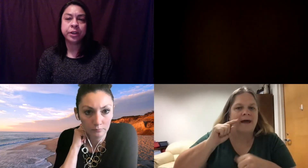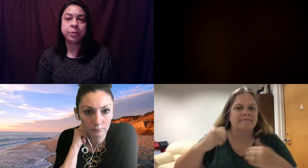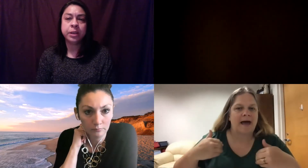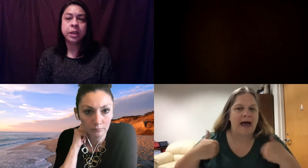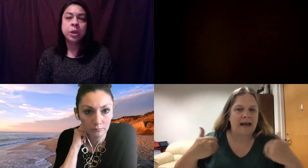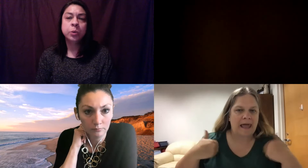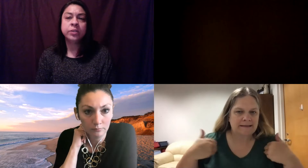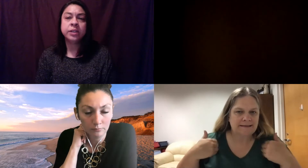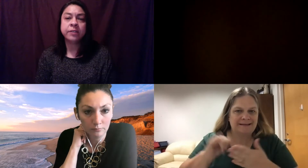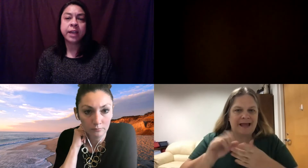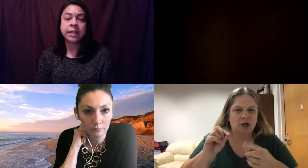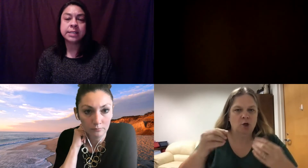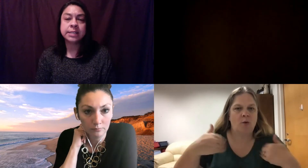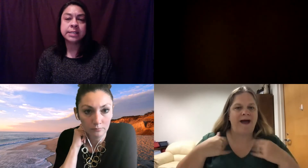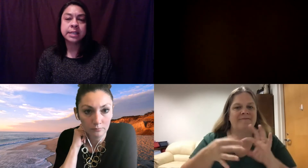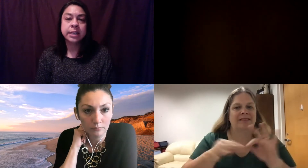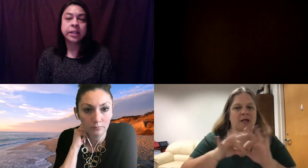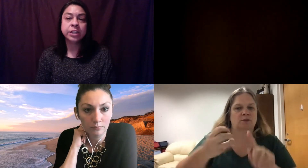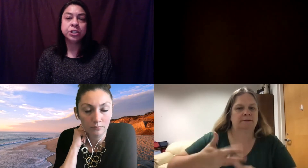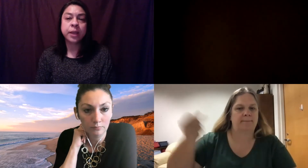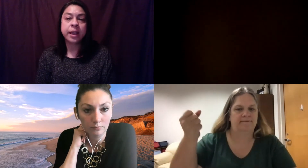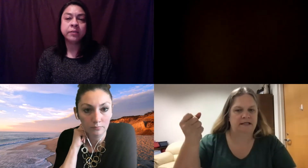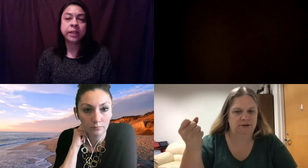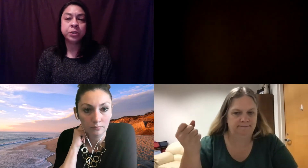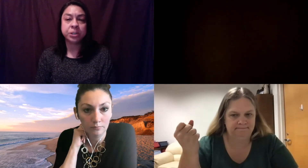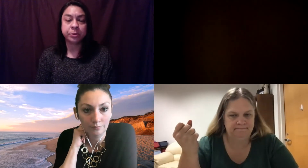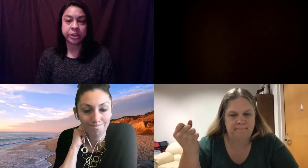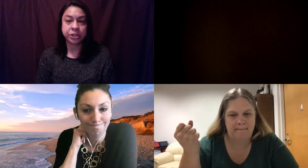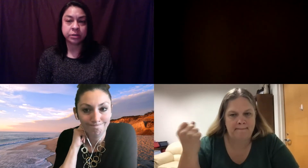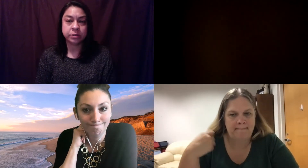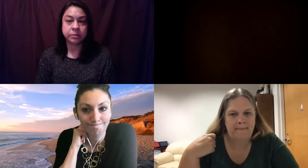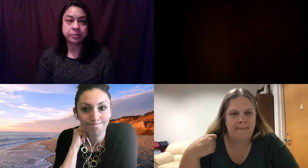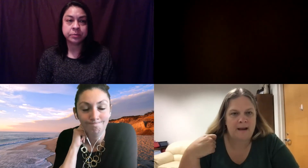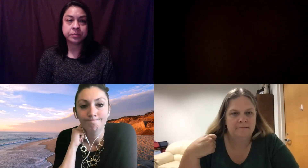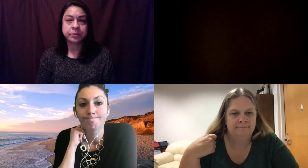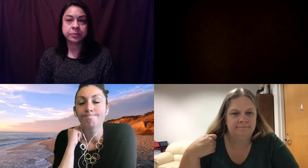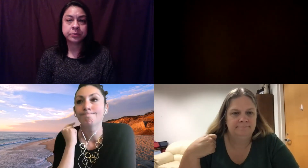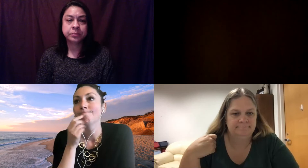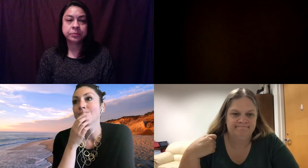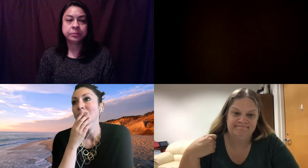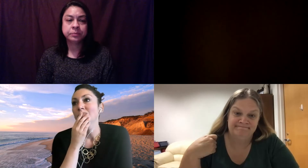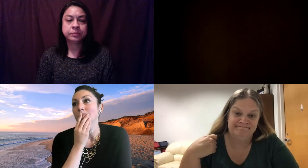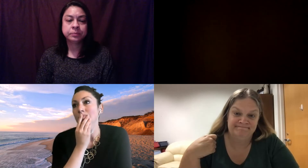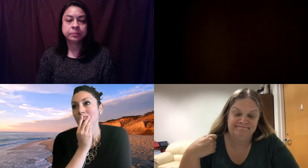or therapy with deaf adolescents that do have language deprivation?